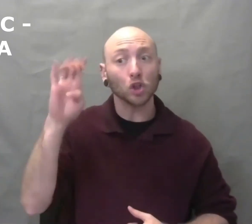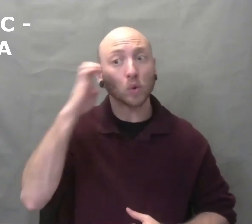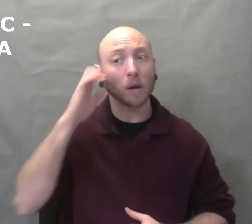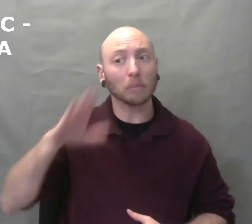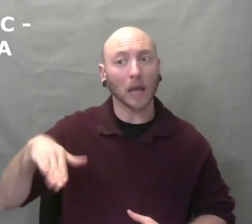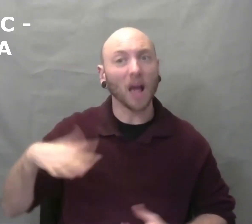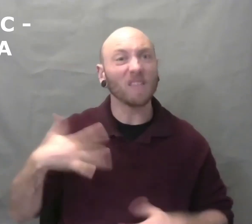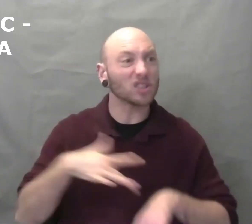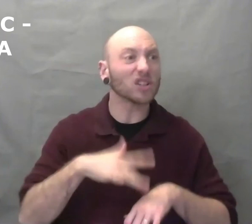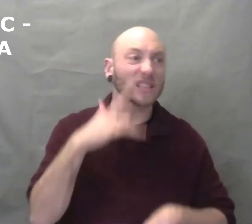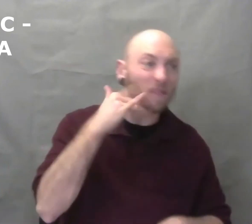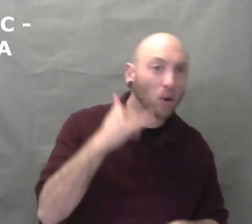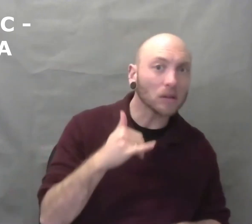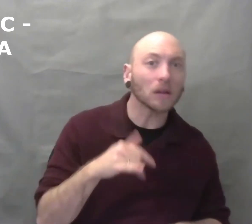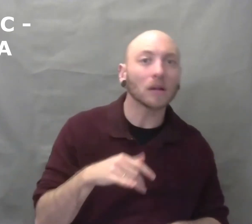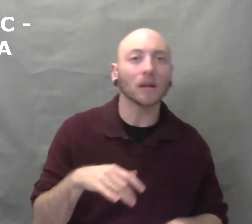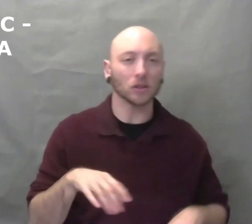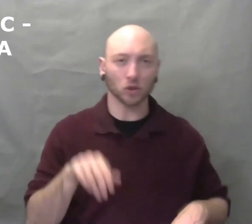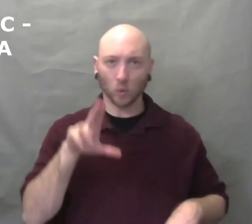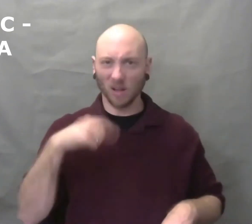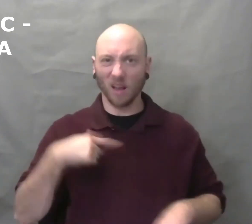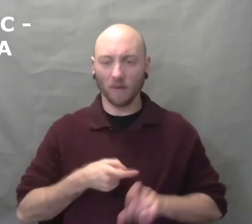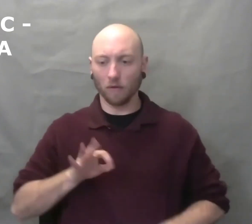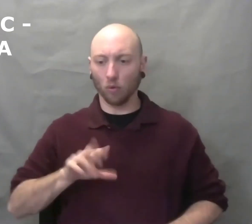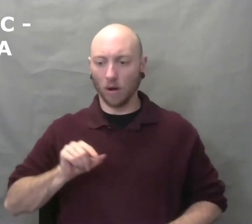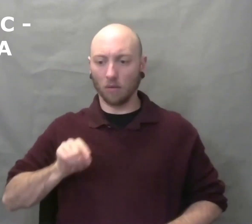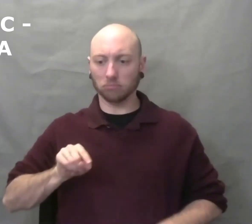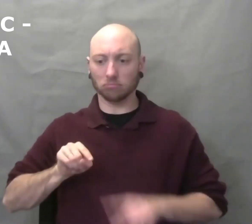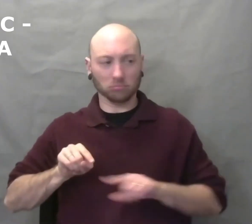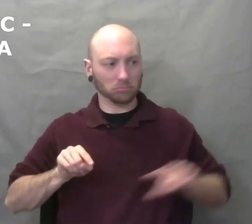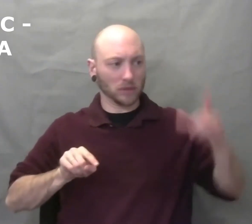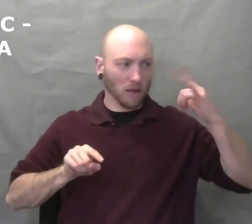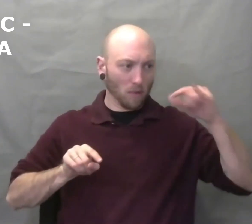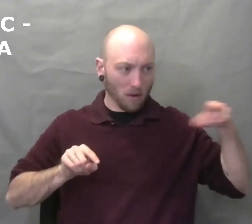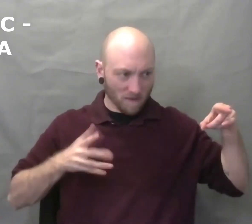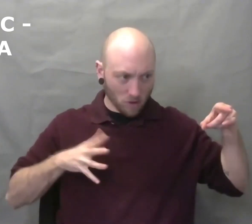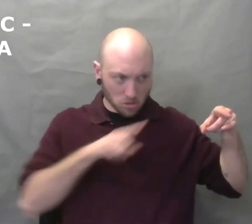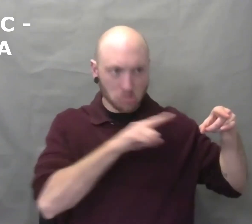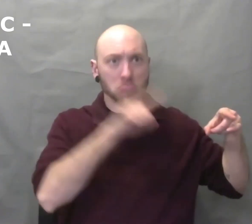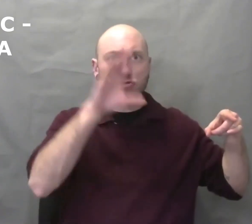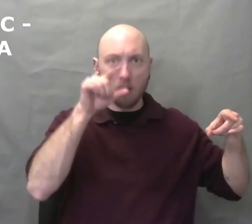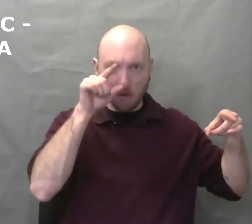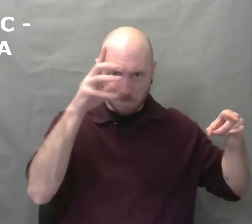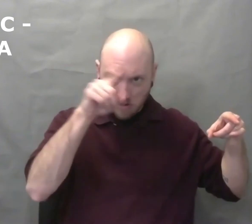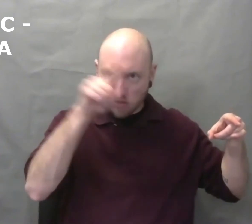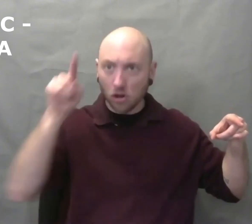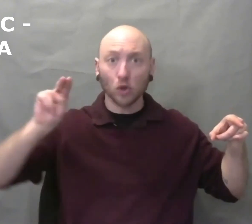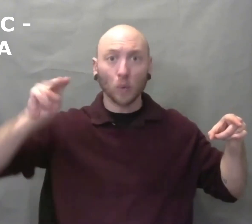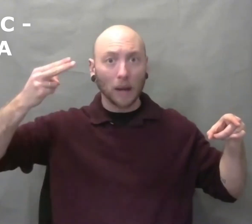been out to Chicago. I've been to Eldon's neck of the woods in between Boston and New Hampshire. I